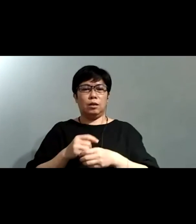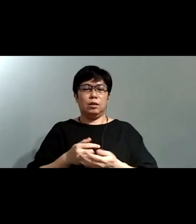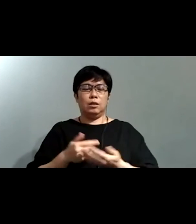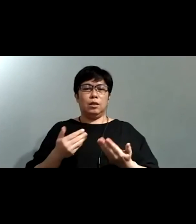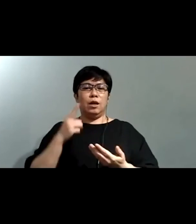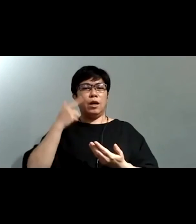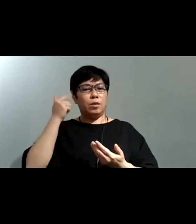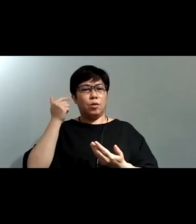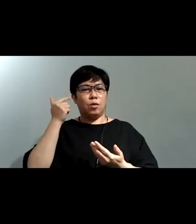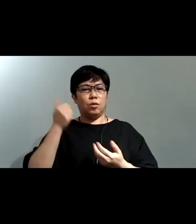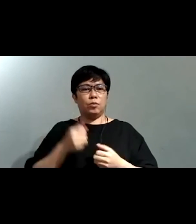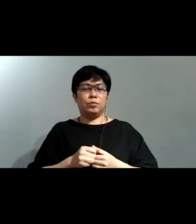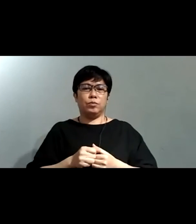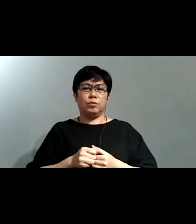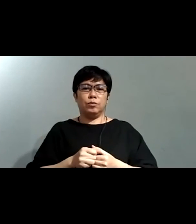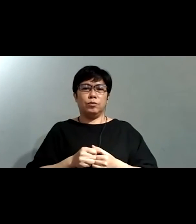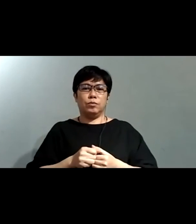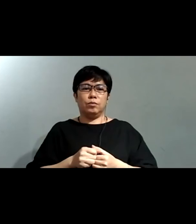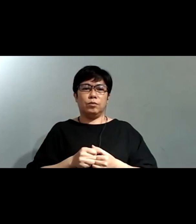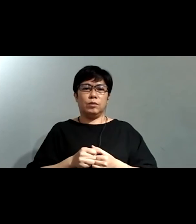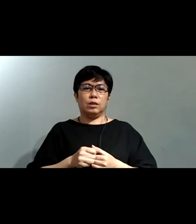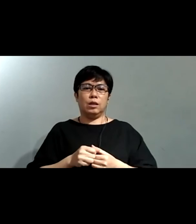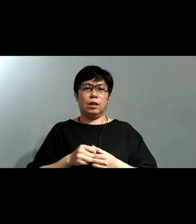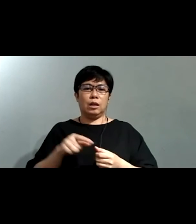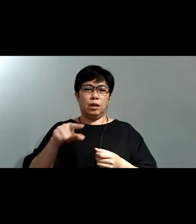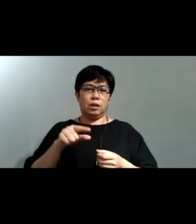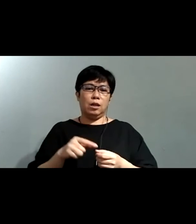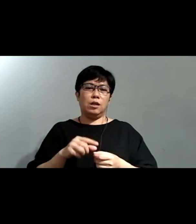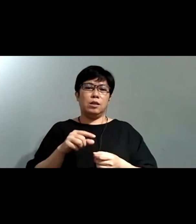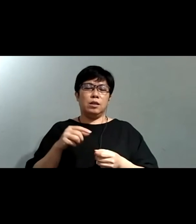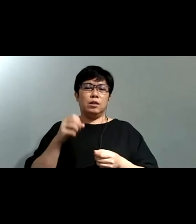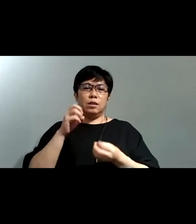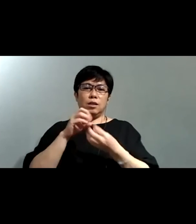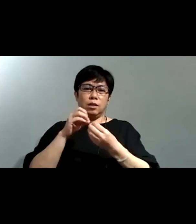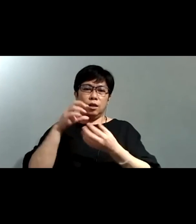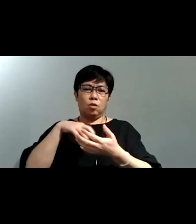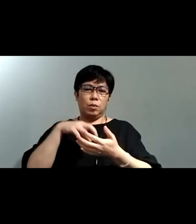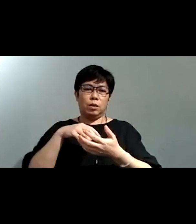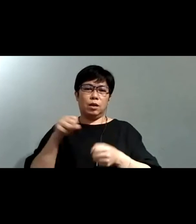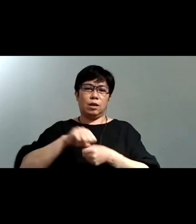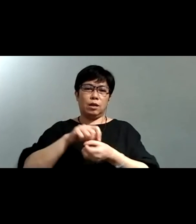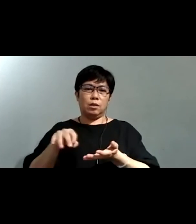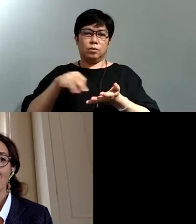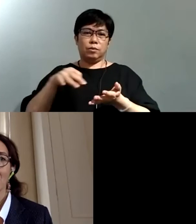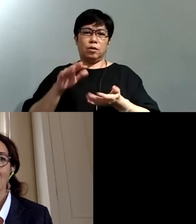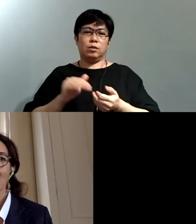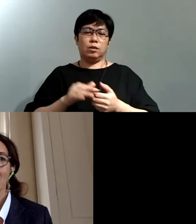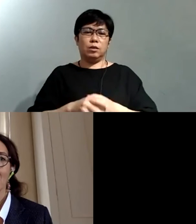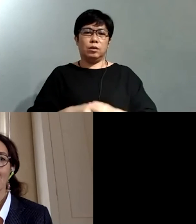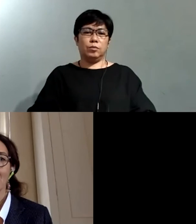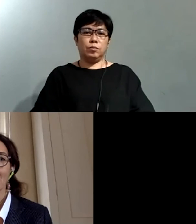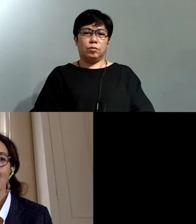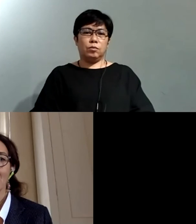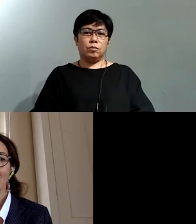chat box if you have any questions to our speakers. May I have the first question to all of